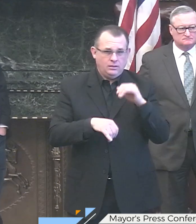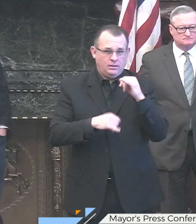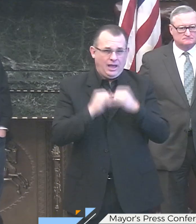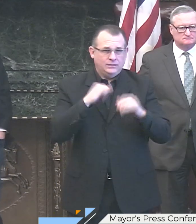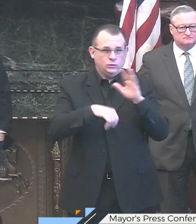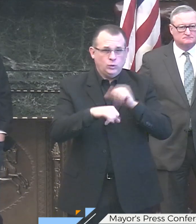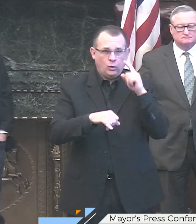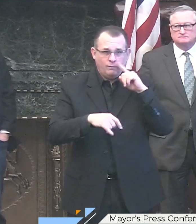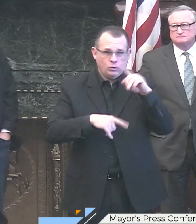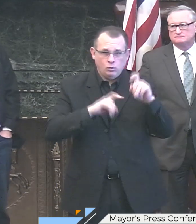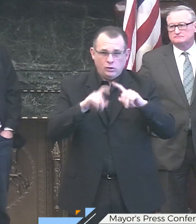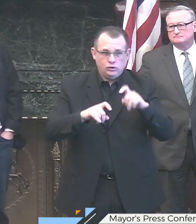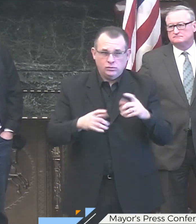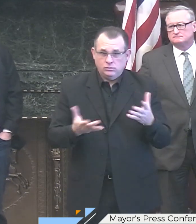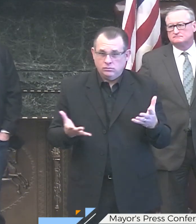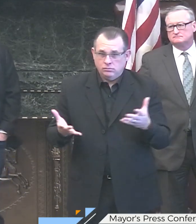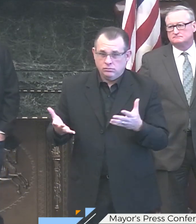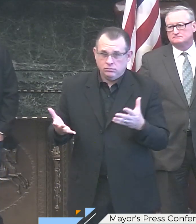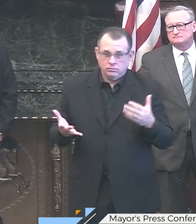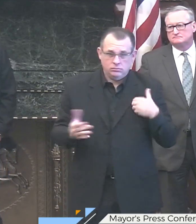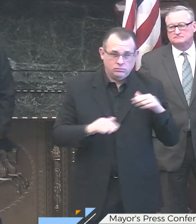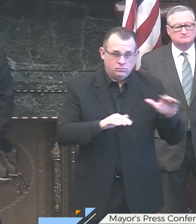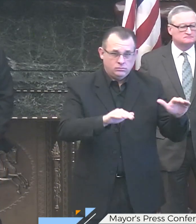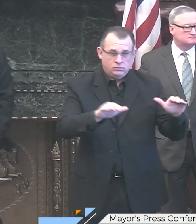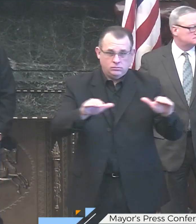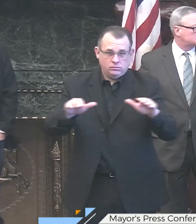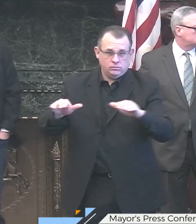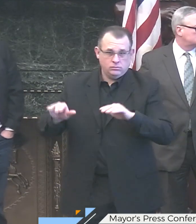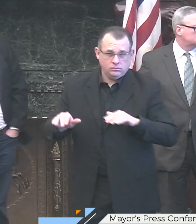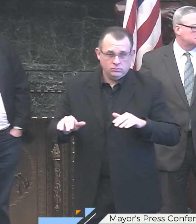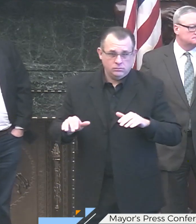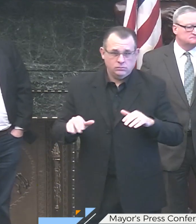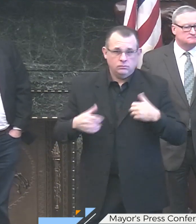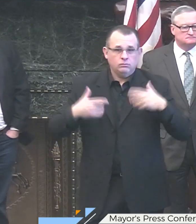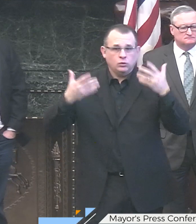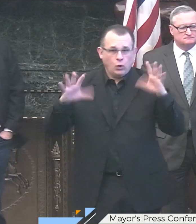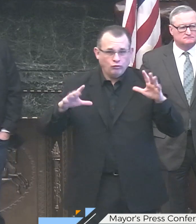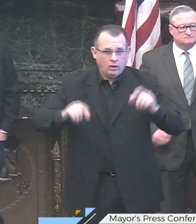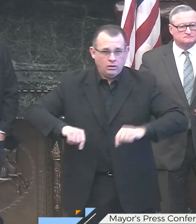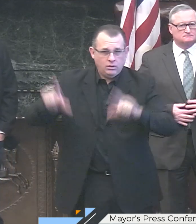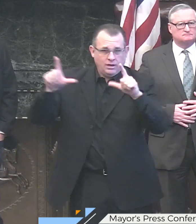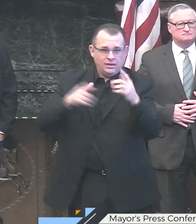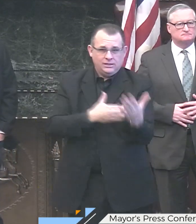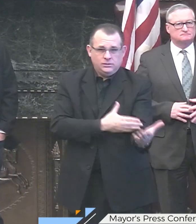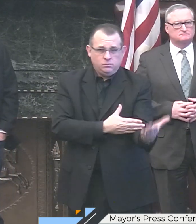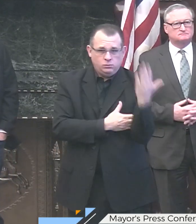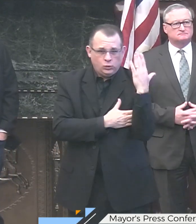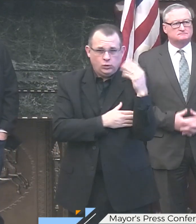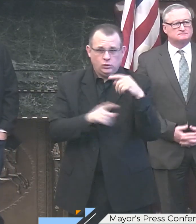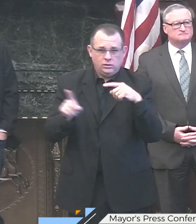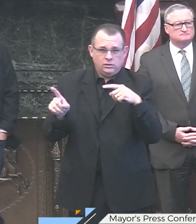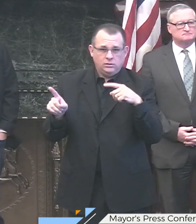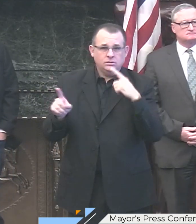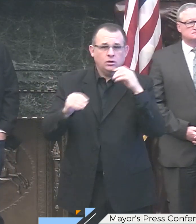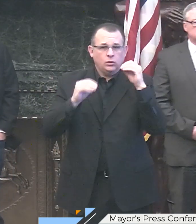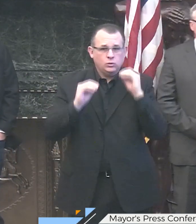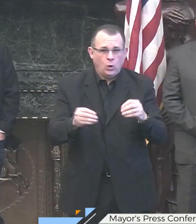do want to remind everybody that as we put out in the advisory this morning, we will not be doing weekend